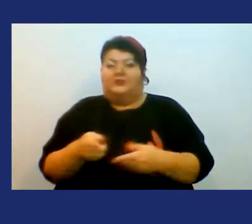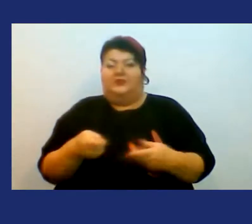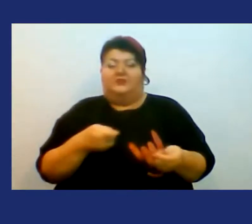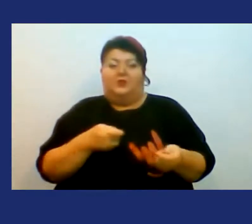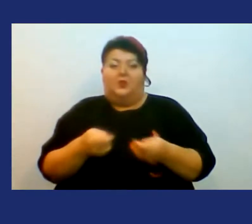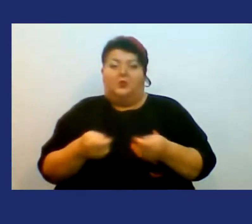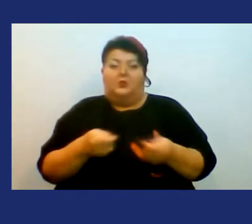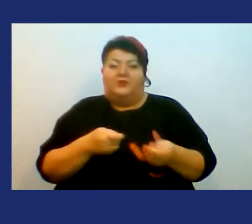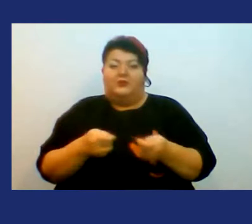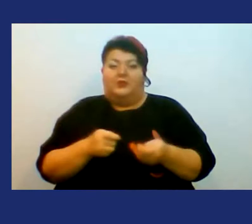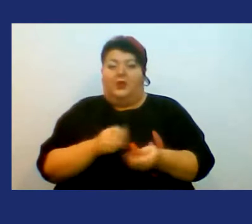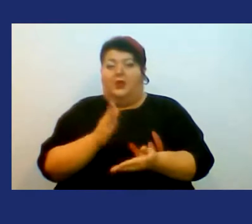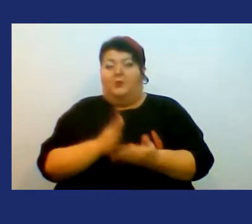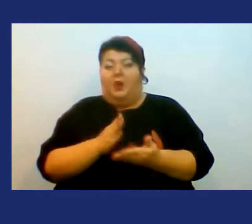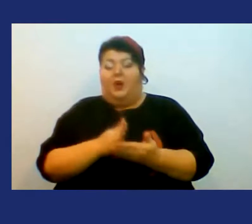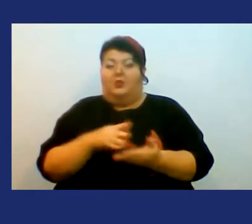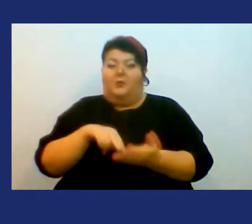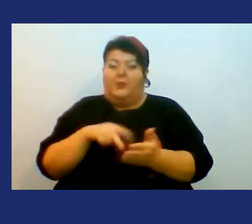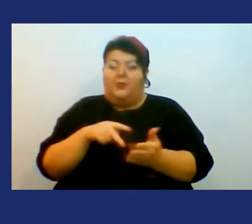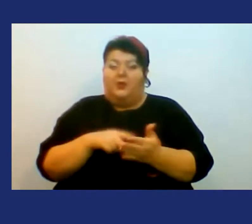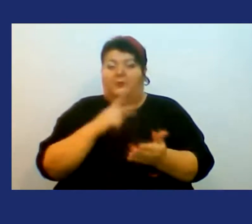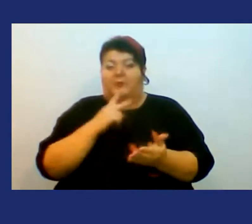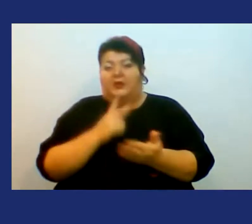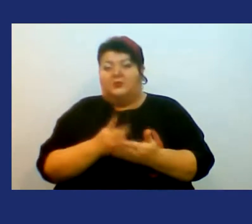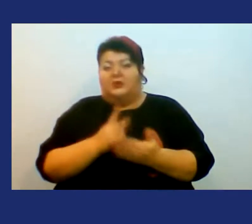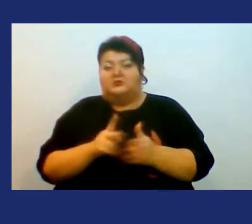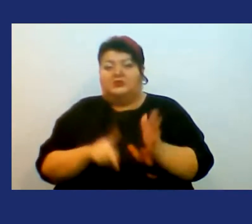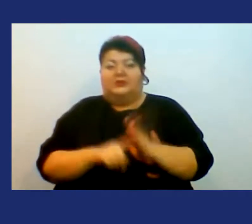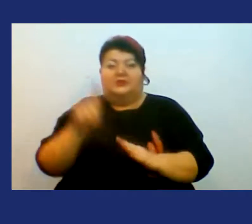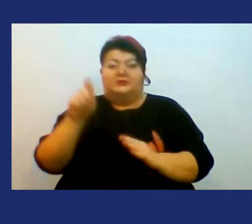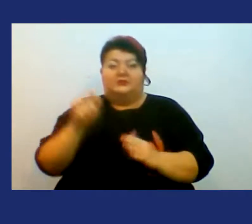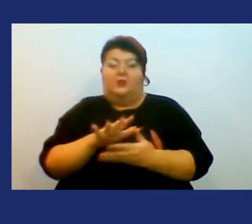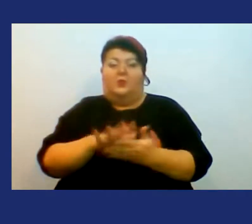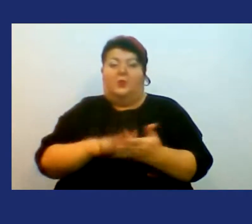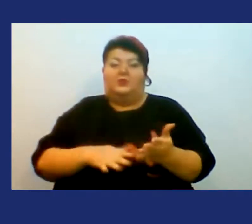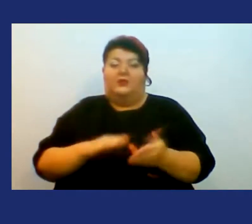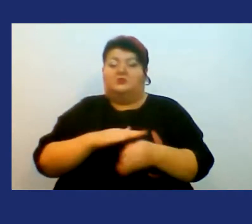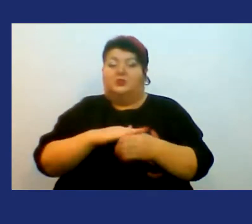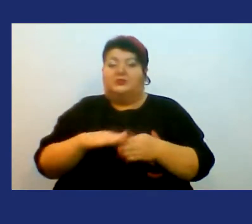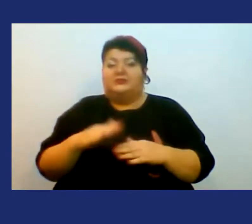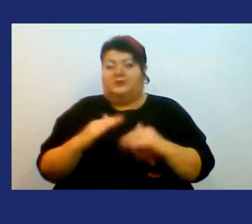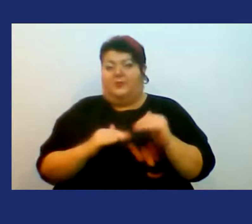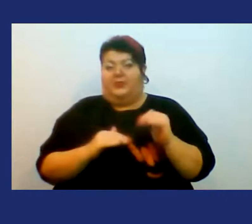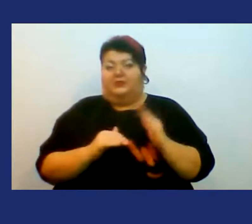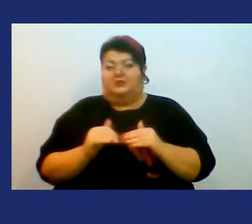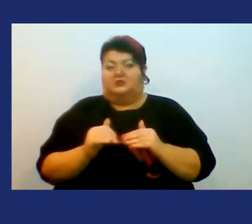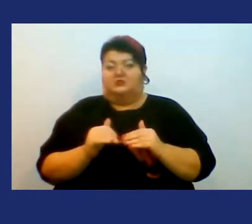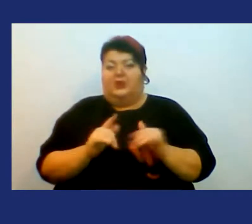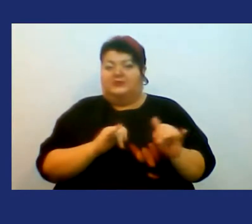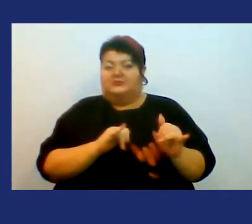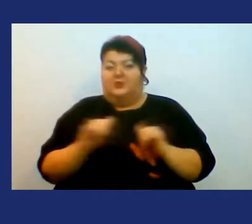the key ones as well, because it's the regulatory and legislative changes that would